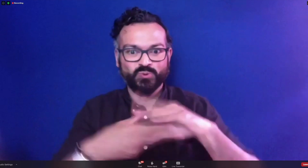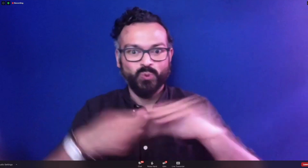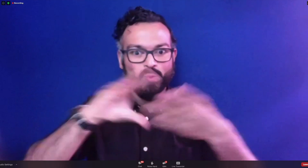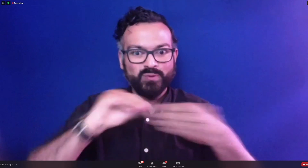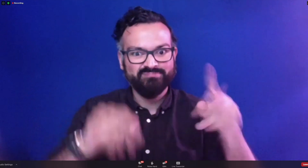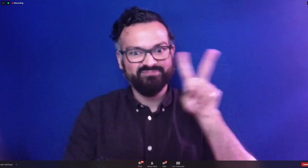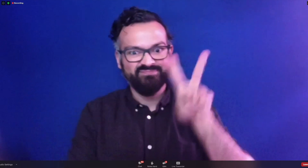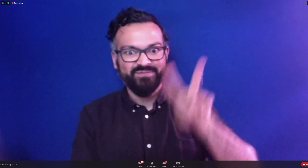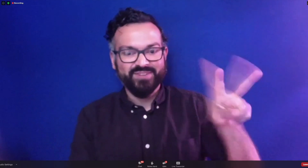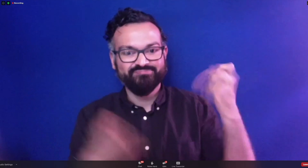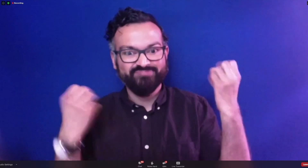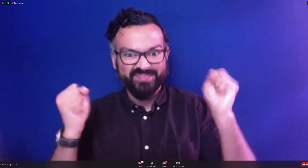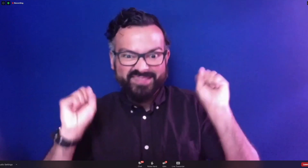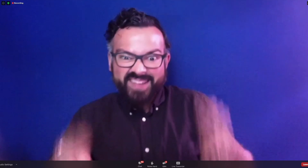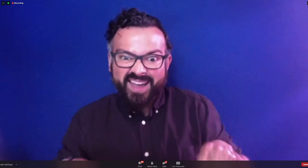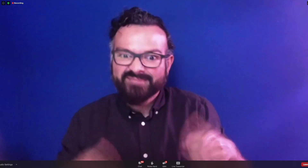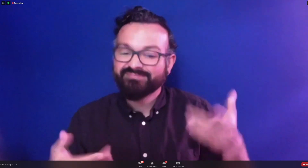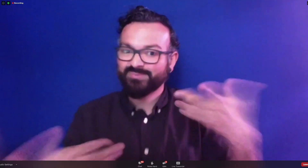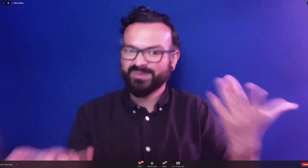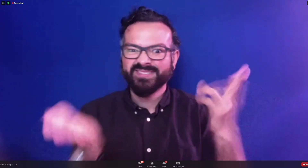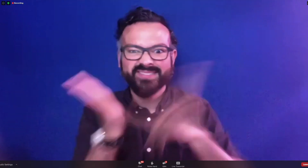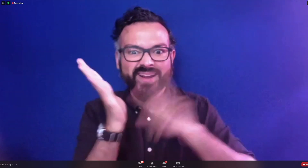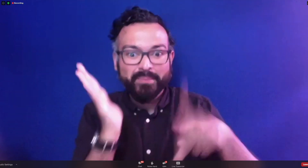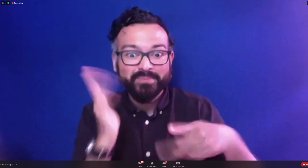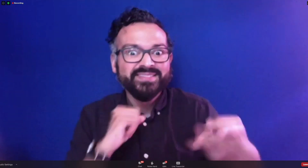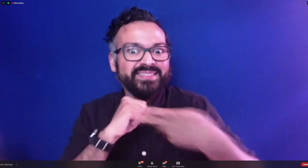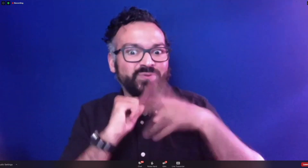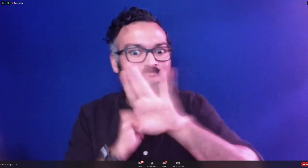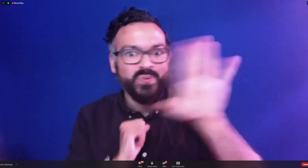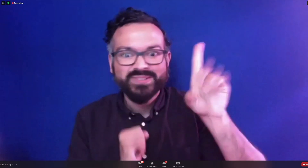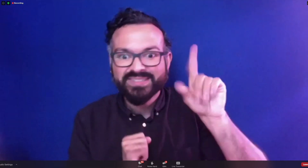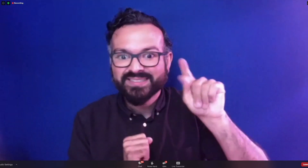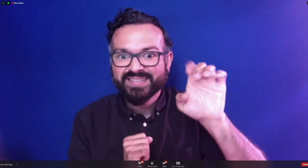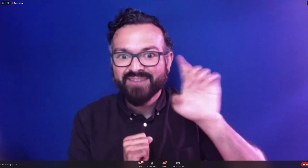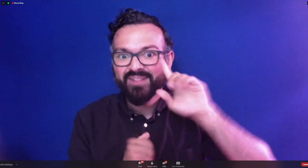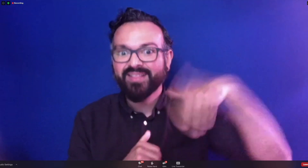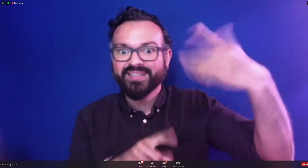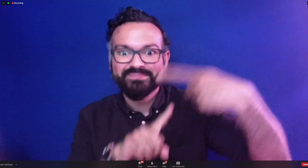So there is a list, so I'm just gonna try and go through the Q&A.